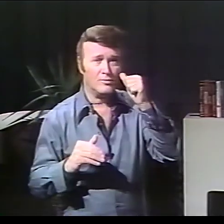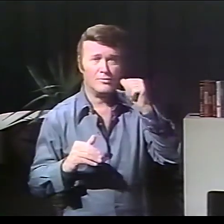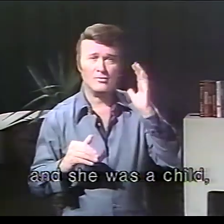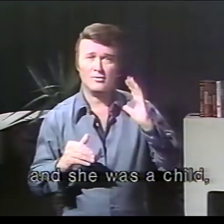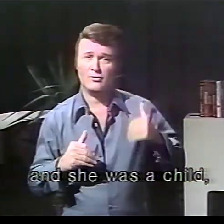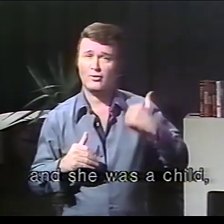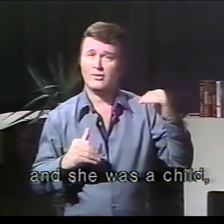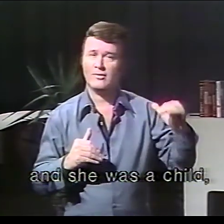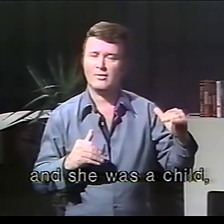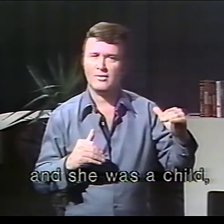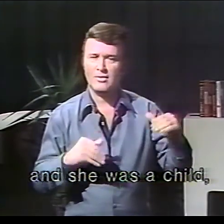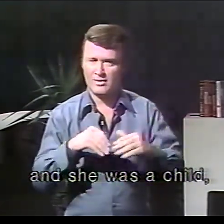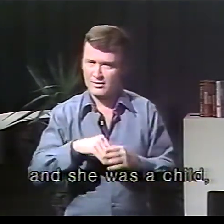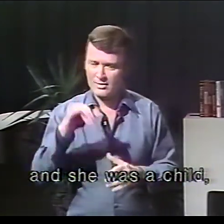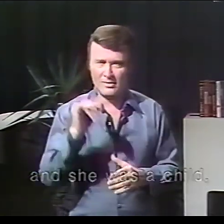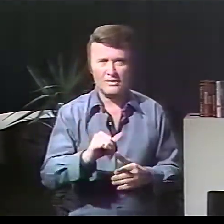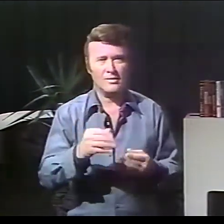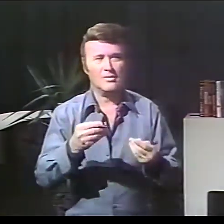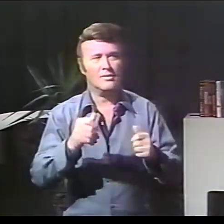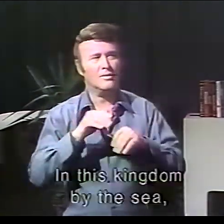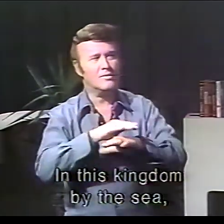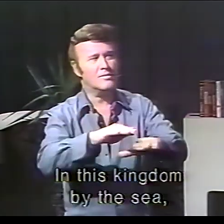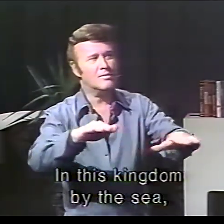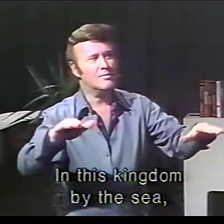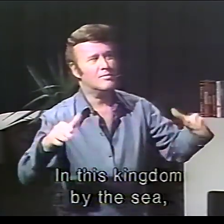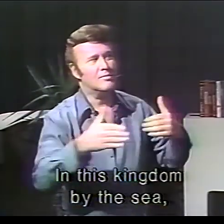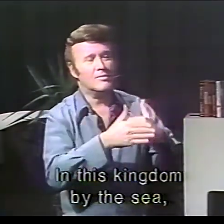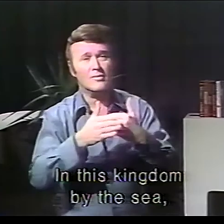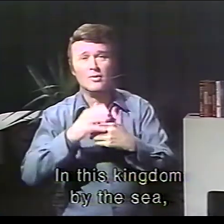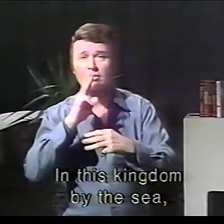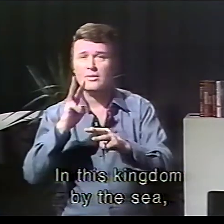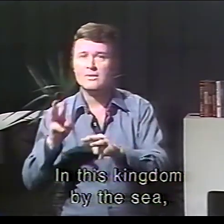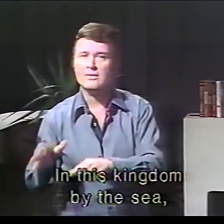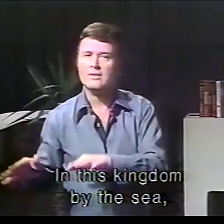and she was a child in this kingdom by the sea.